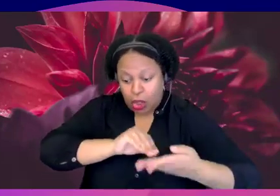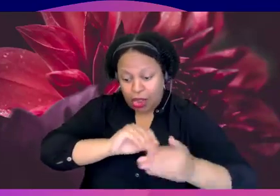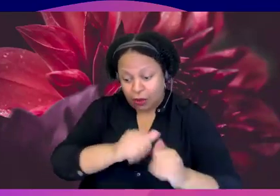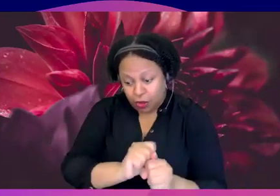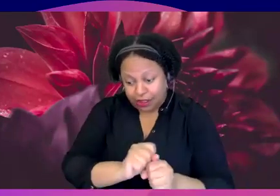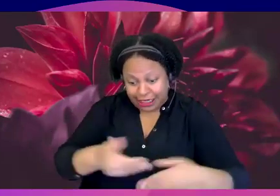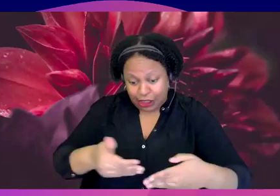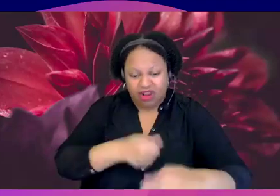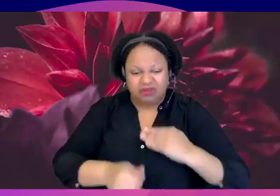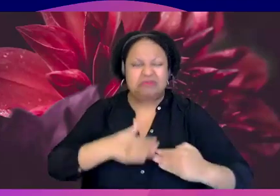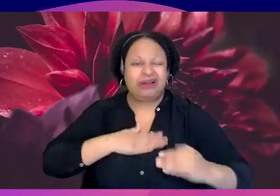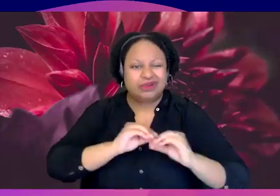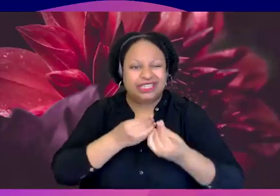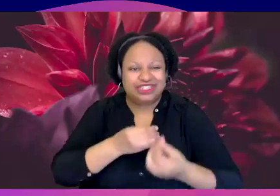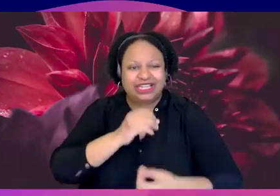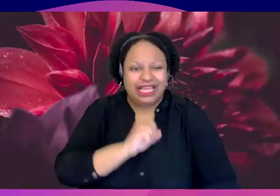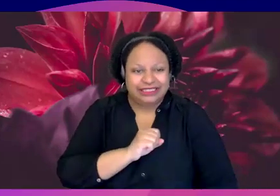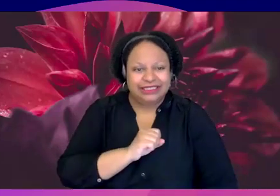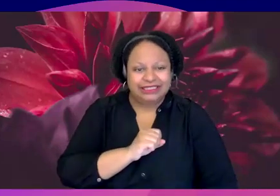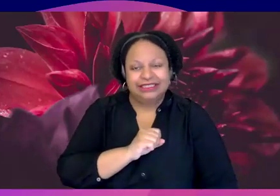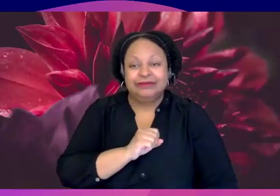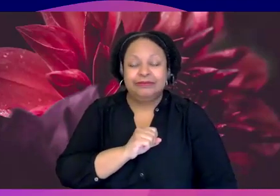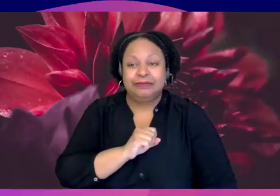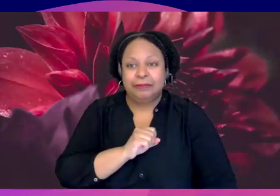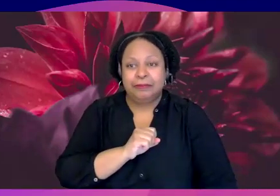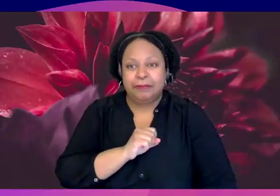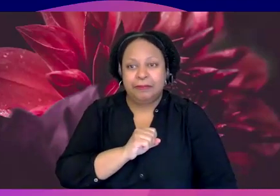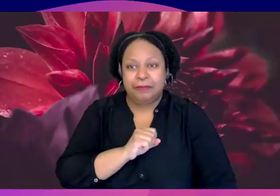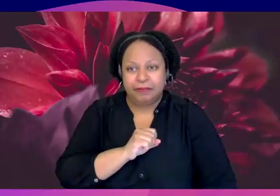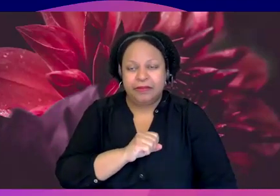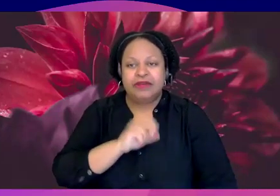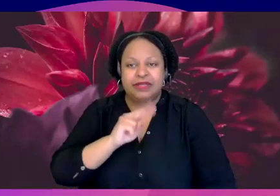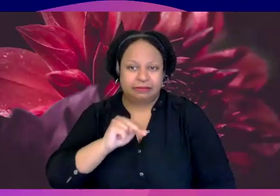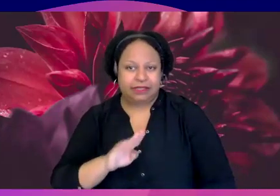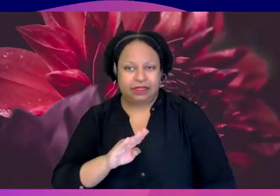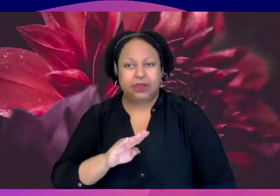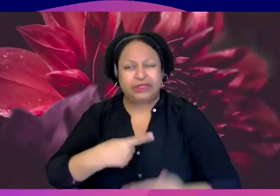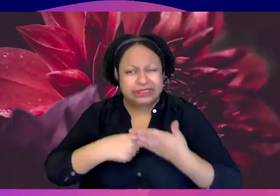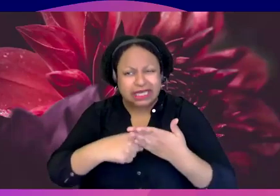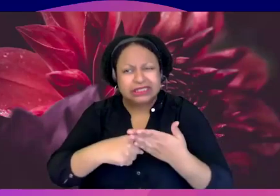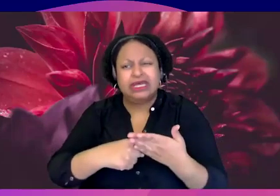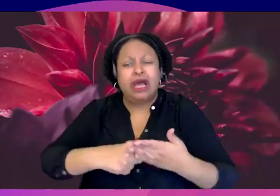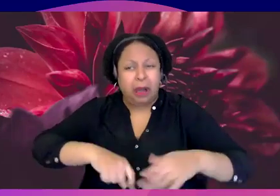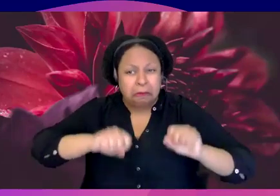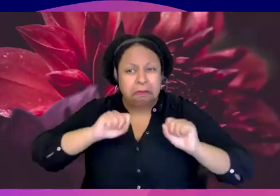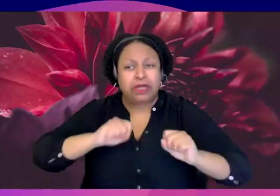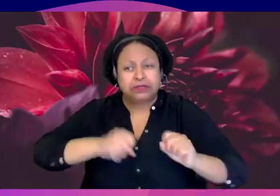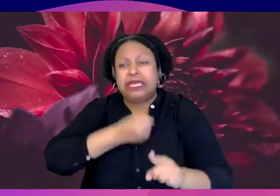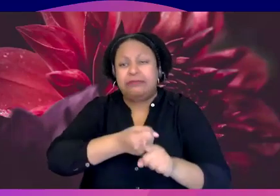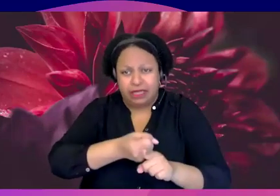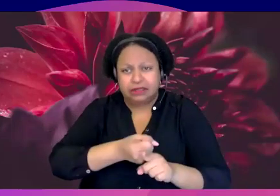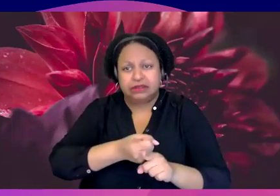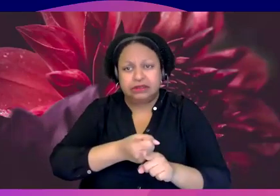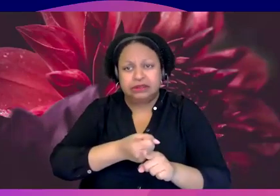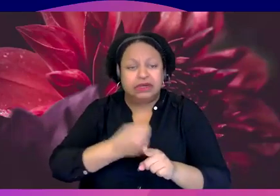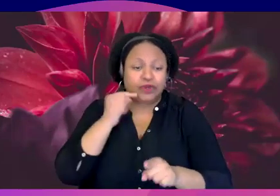about the potential, the impacts that this work can have. And we